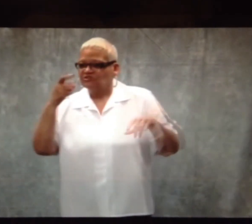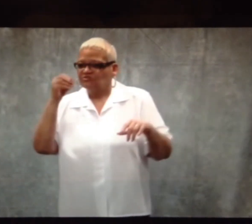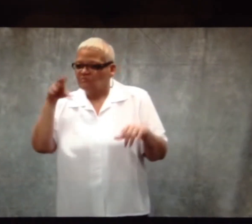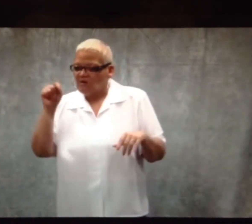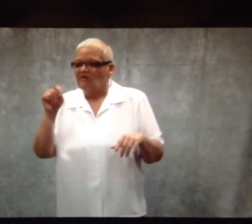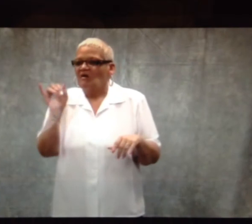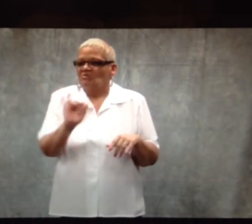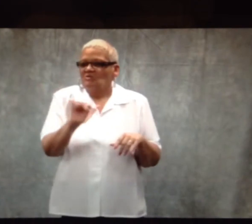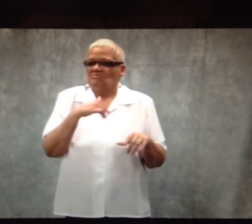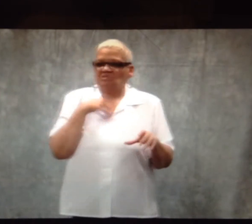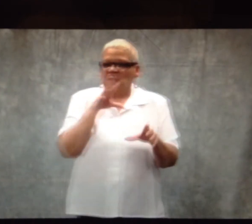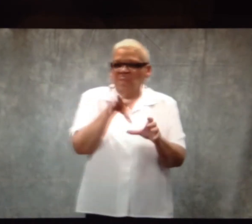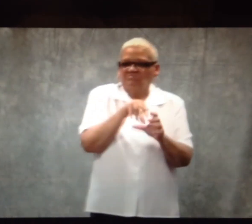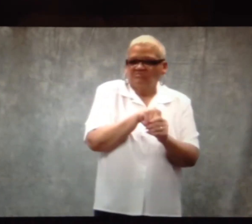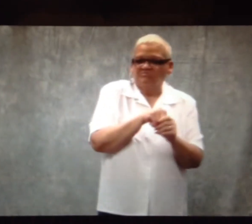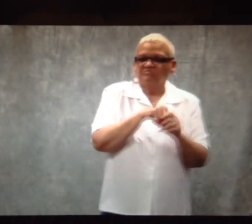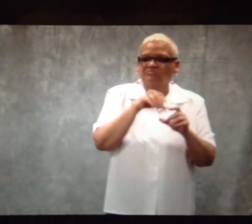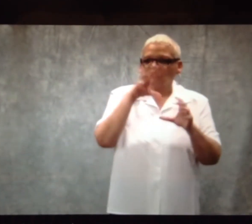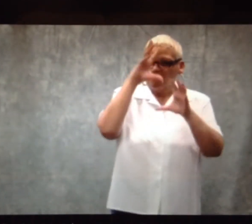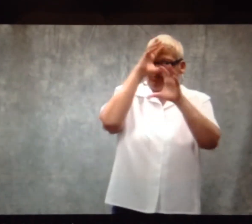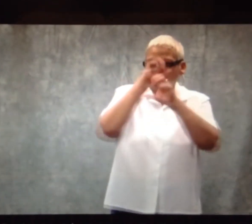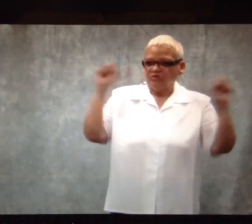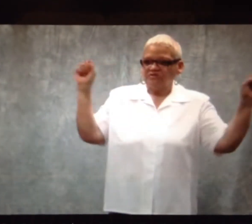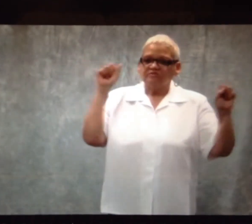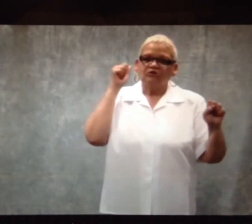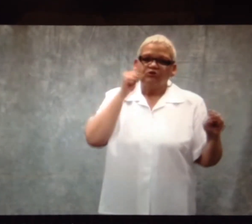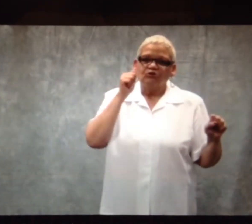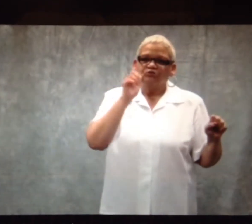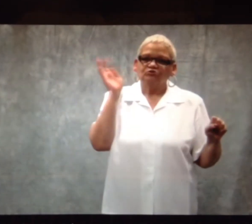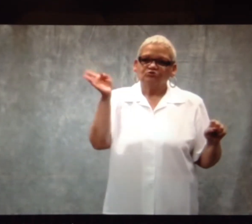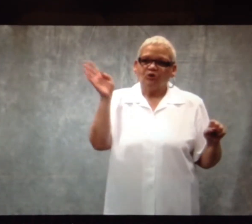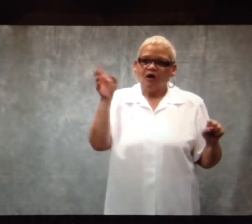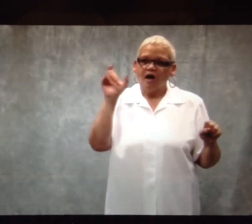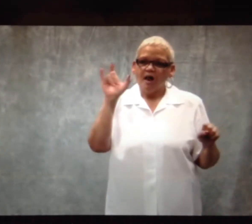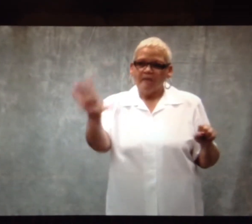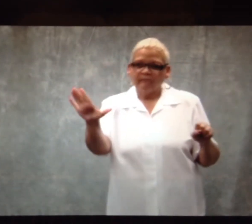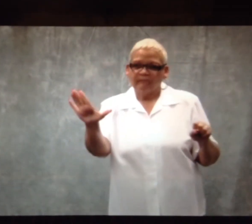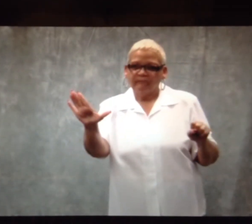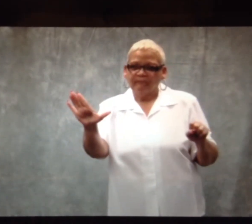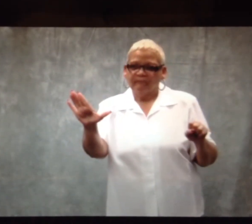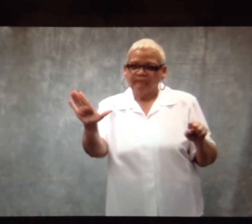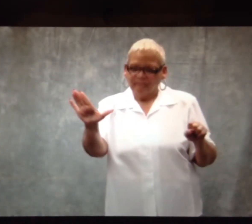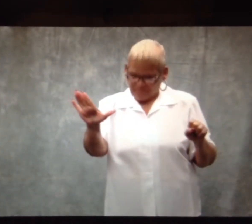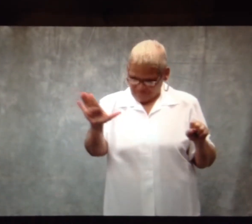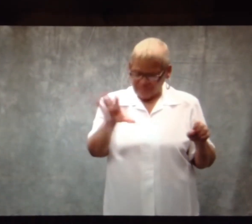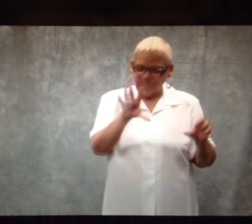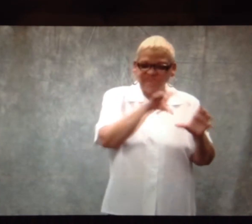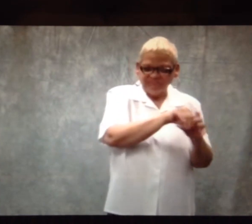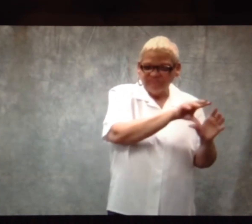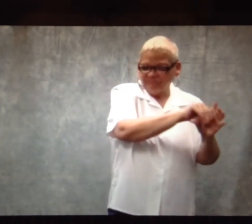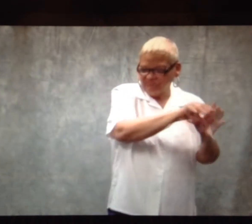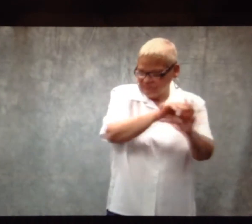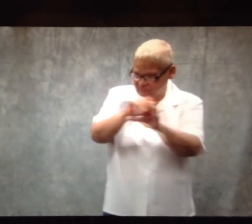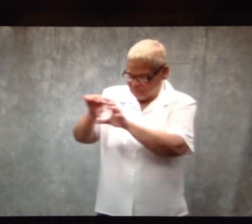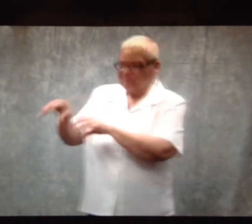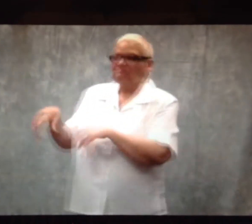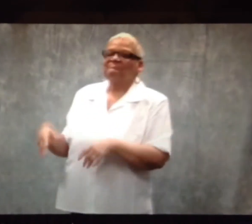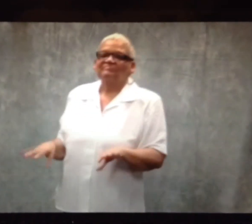Cheerleading, hockey, various things. You name it, I did it. I was the president